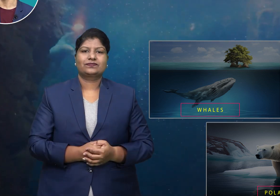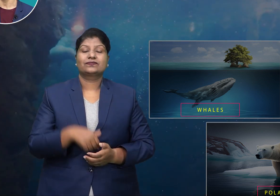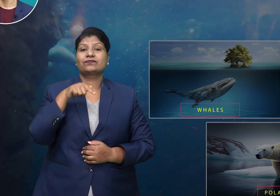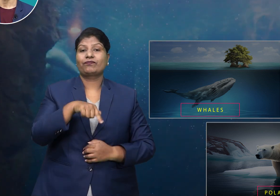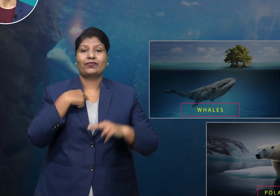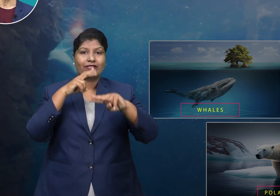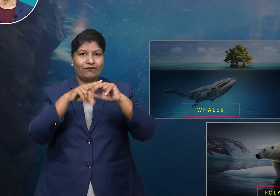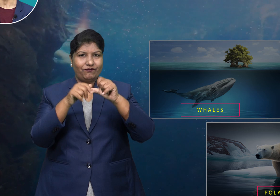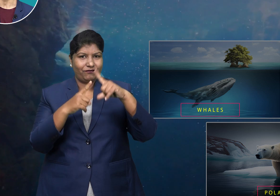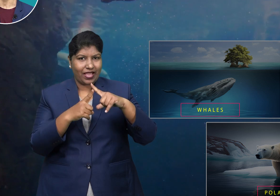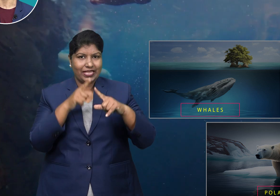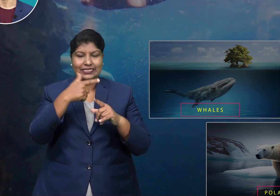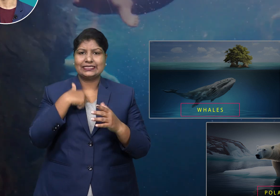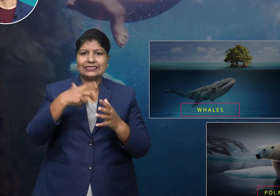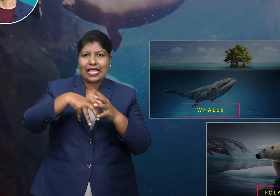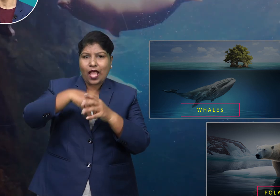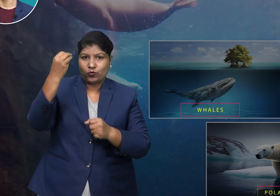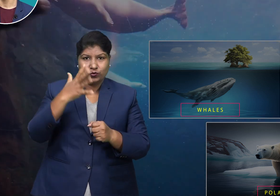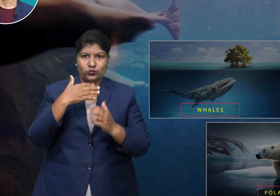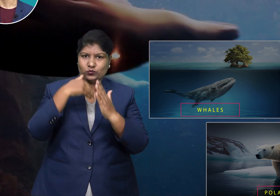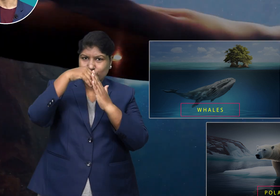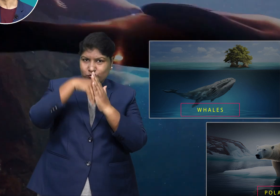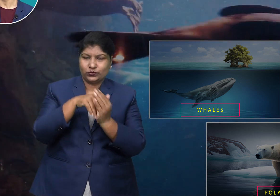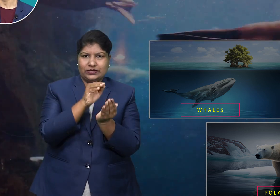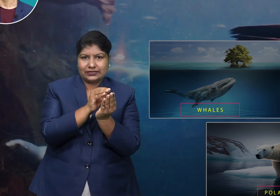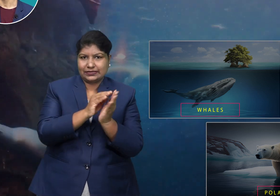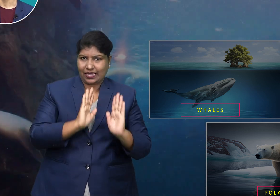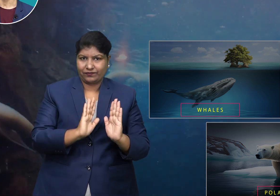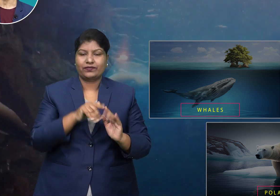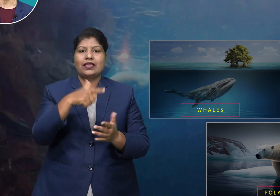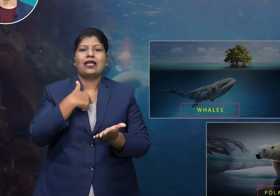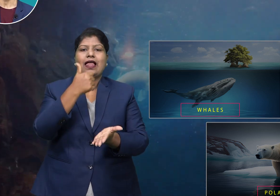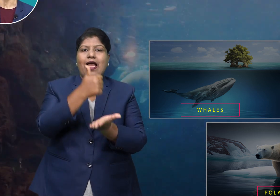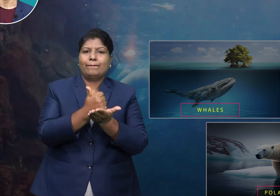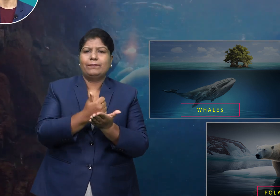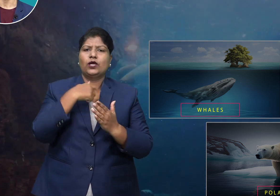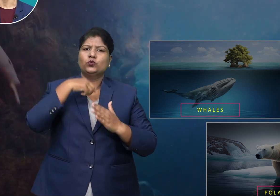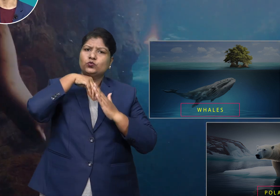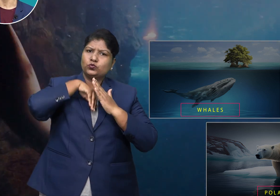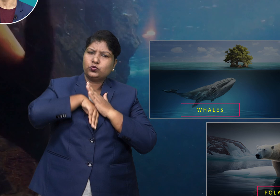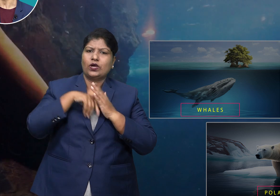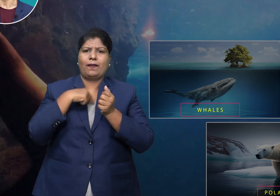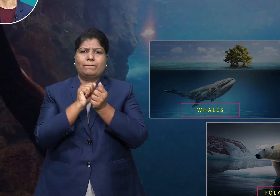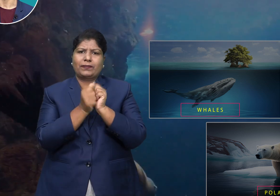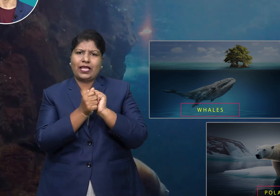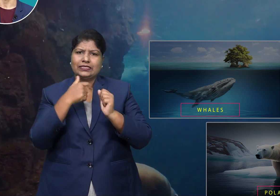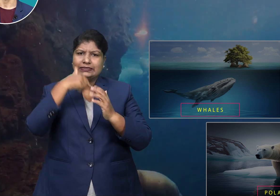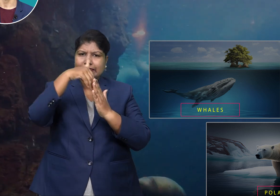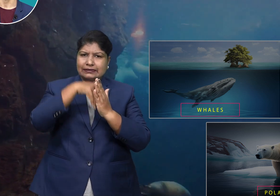The fat not only insulates the body but helps in producing heat but also